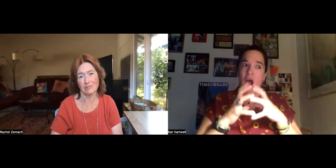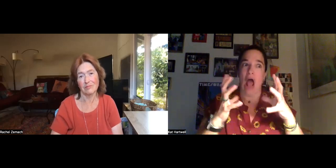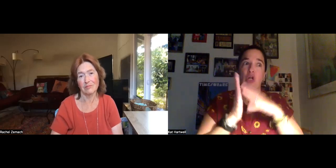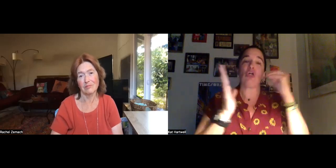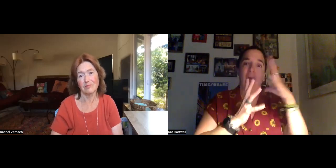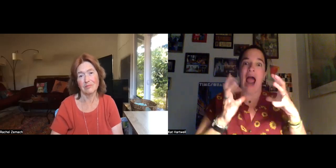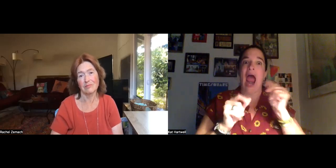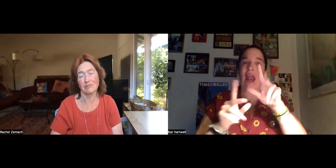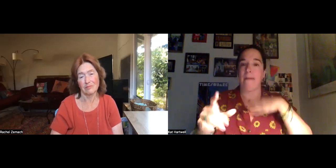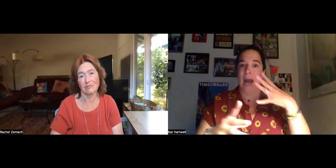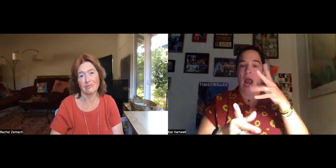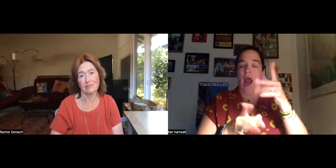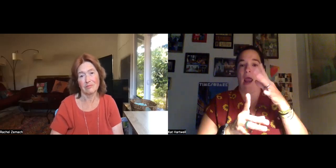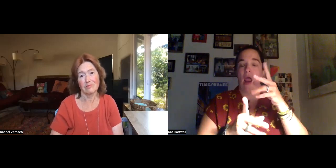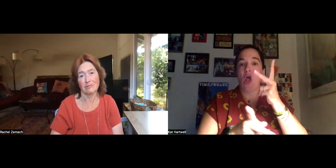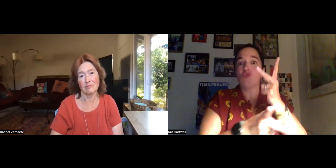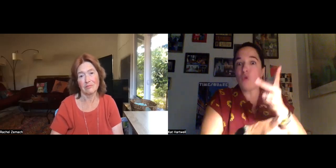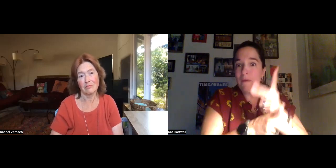I learned a lot in my